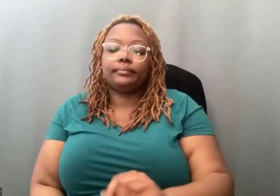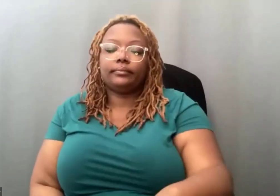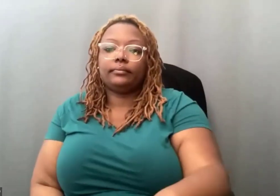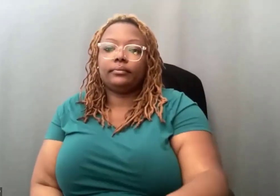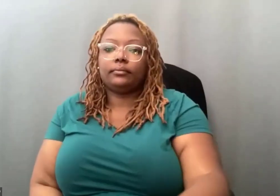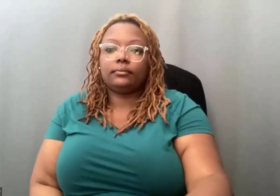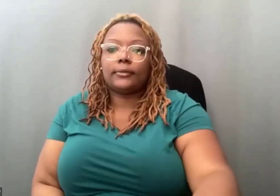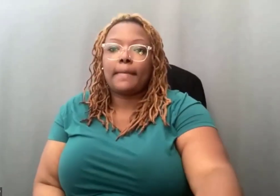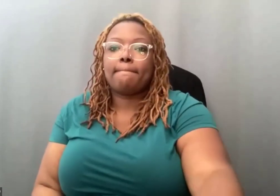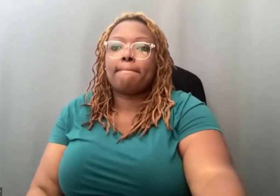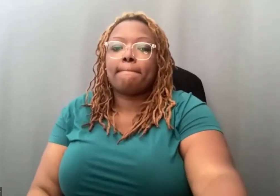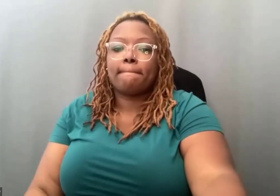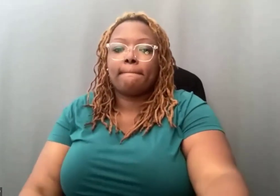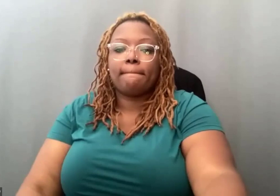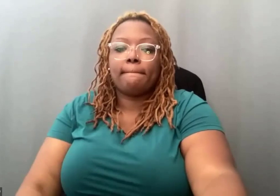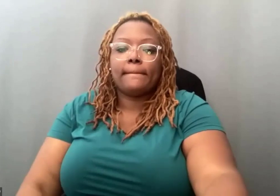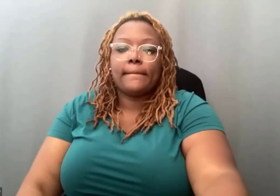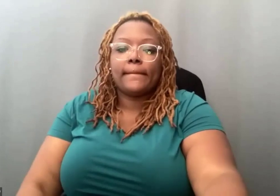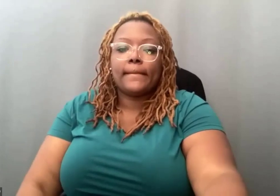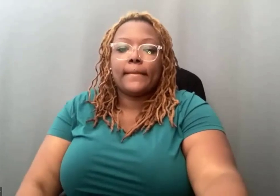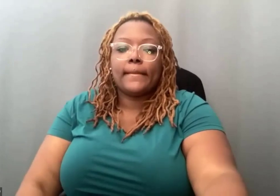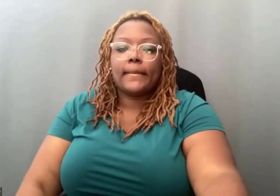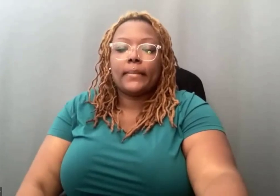Thank you for that input. Kat?